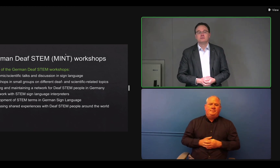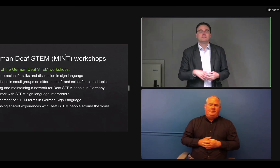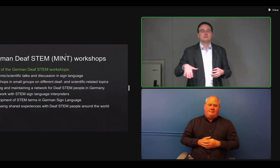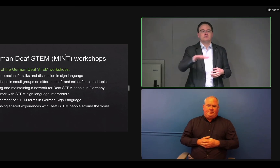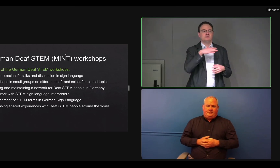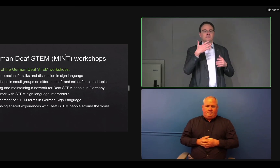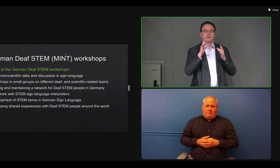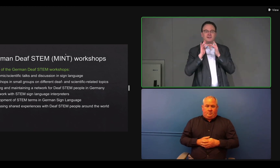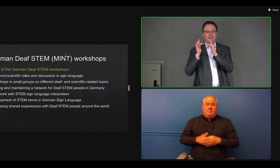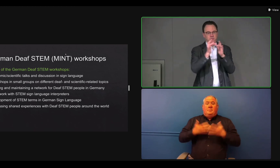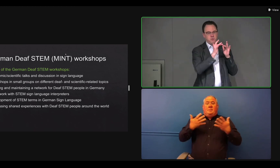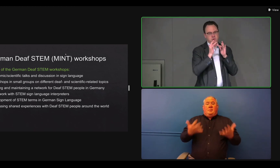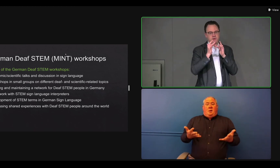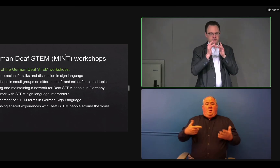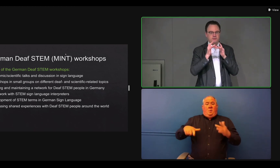more understanding